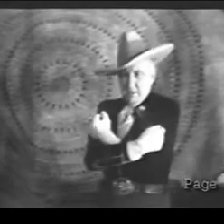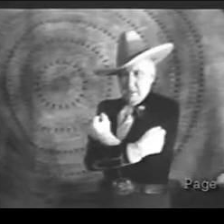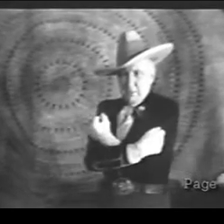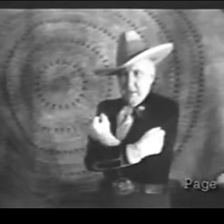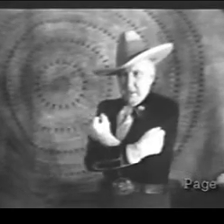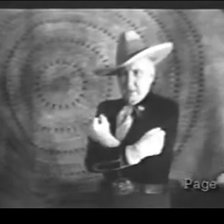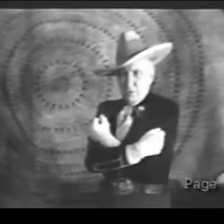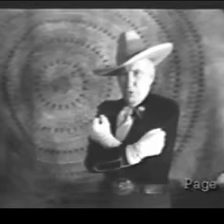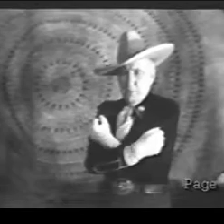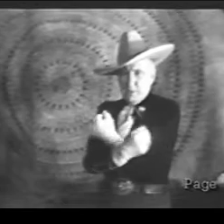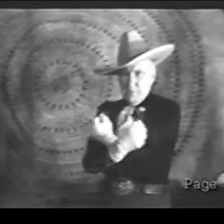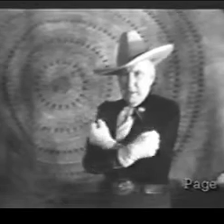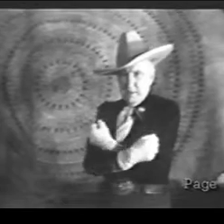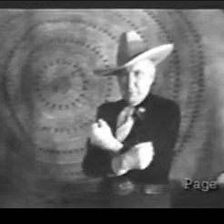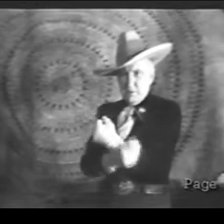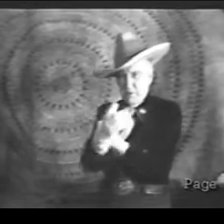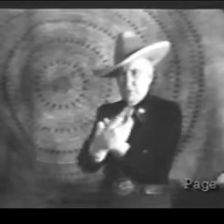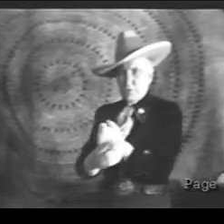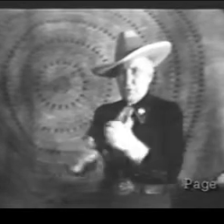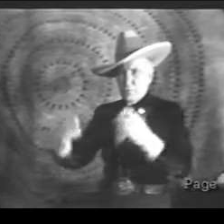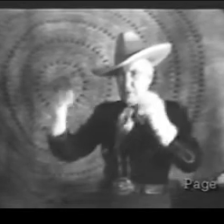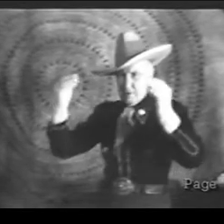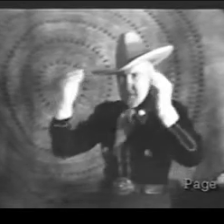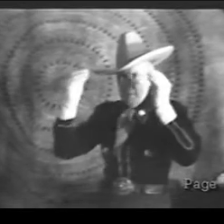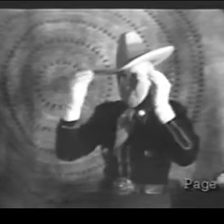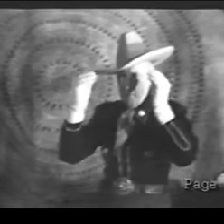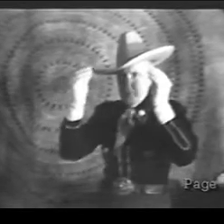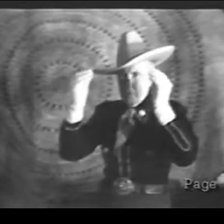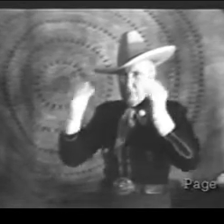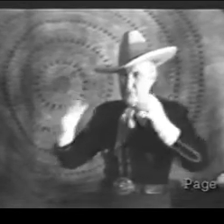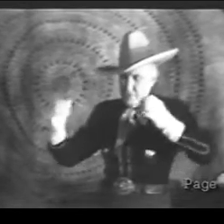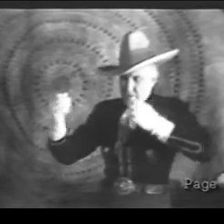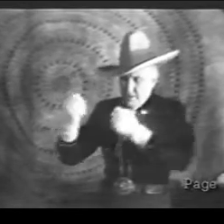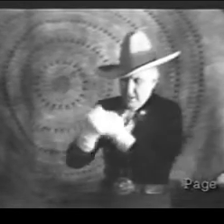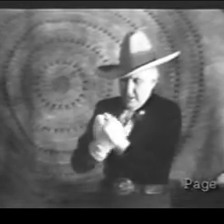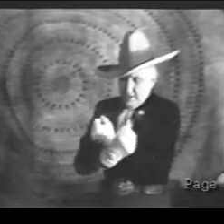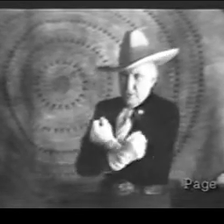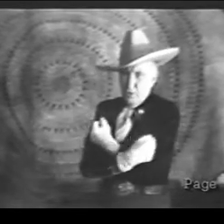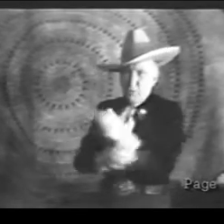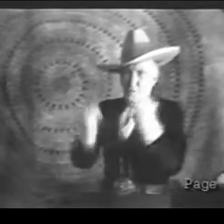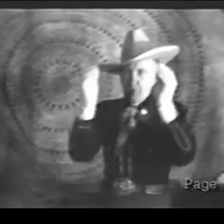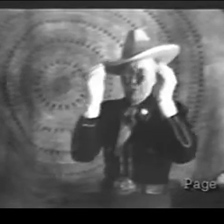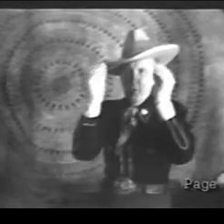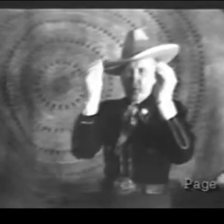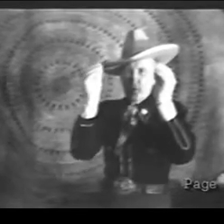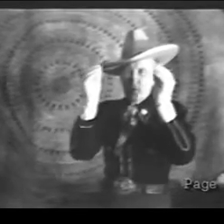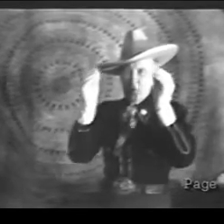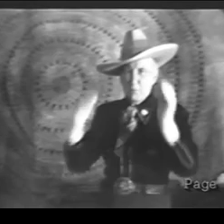It's a blanket. It's a robe, but it's a blanket. But the buffalo robe, you make the sign for the buffalo first. You say, it's a robe buffalo, a